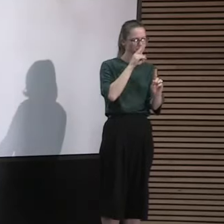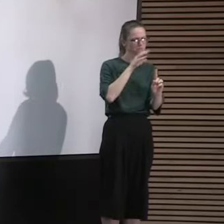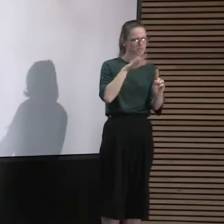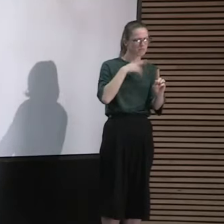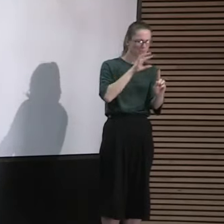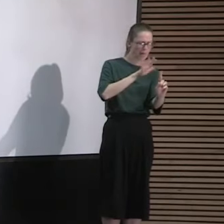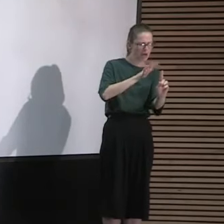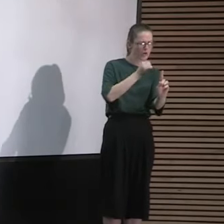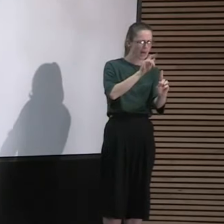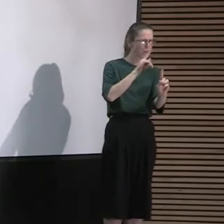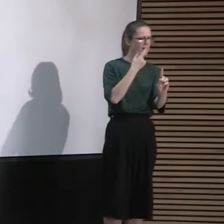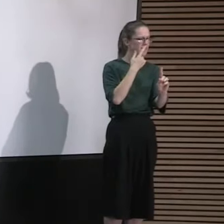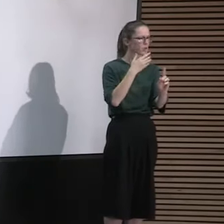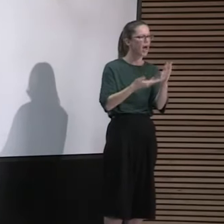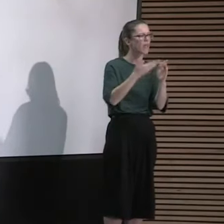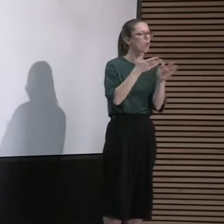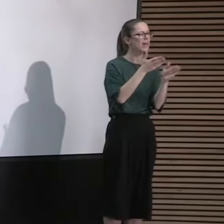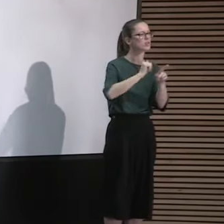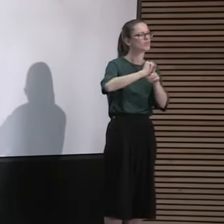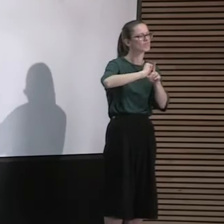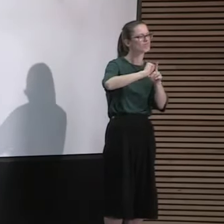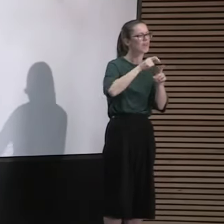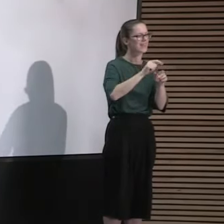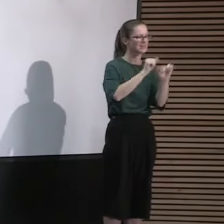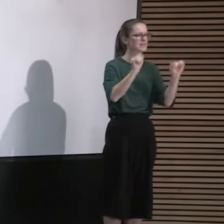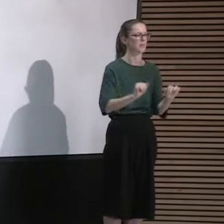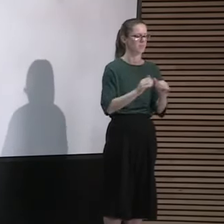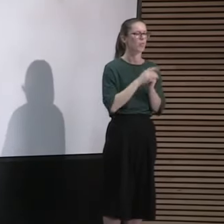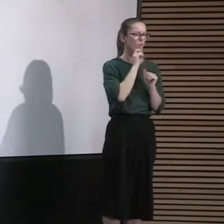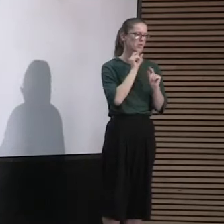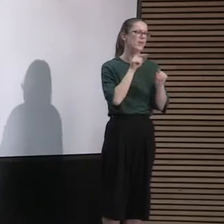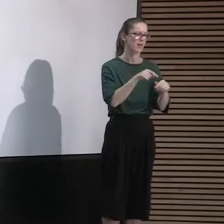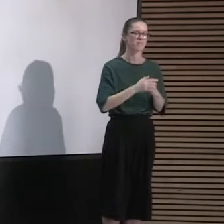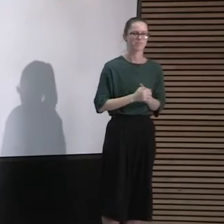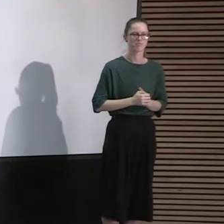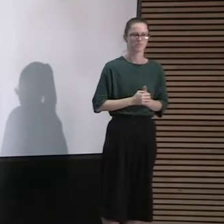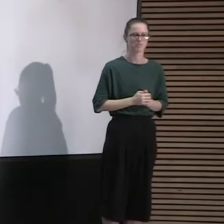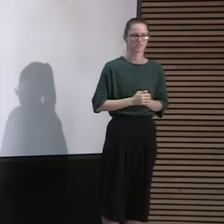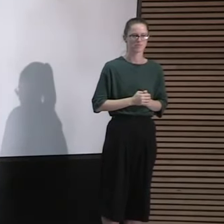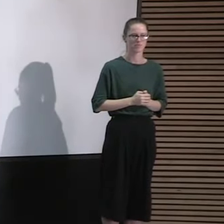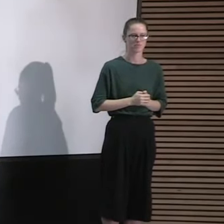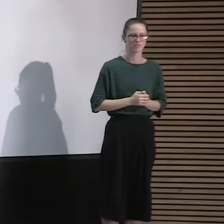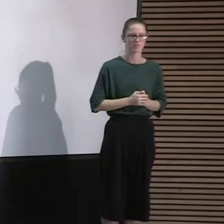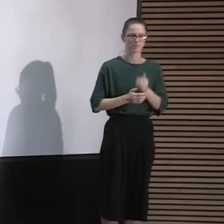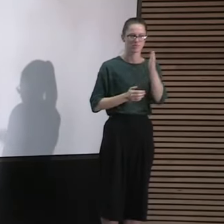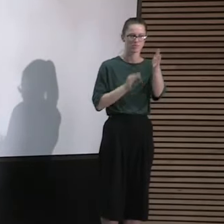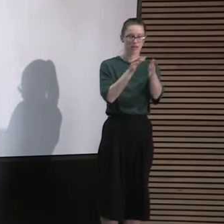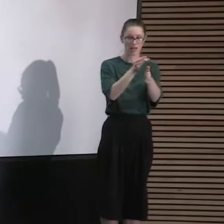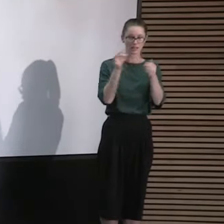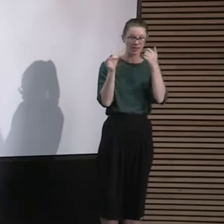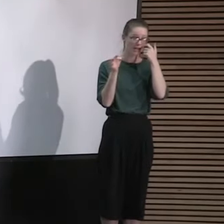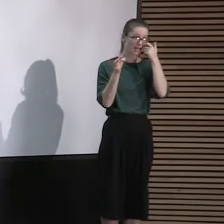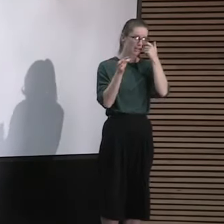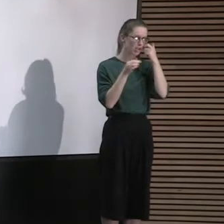We do need to look at ways in which we can strengthen that, and we certainly will be doing that as a result of this. So was there ever